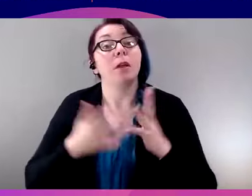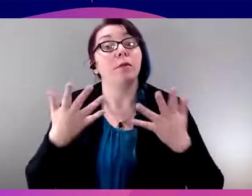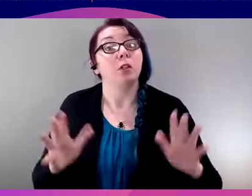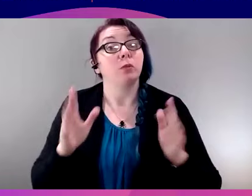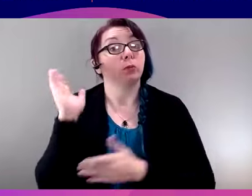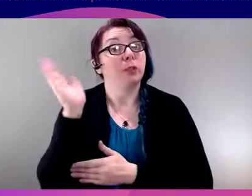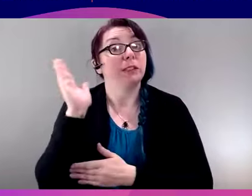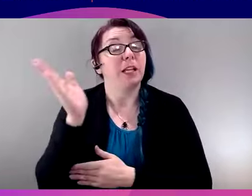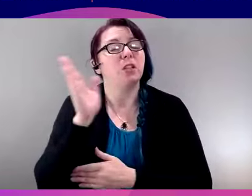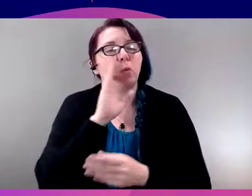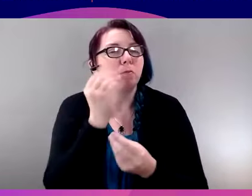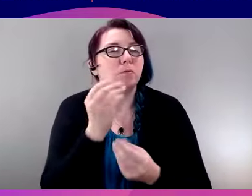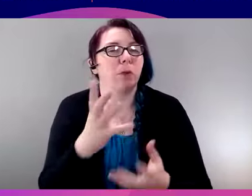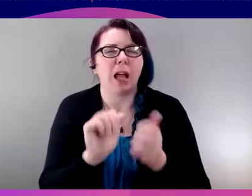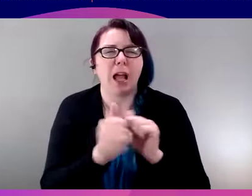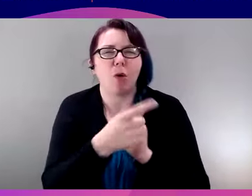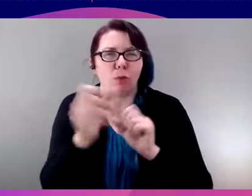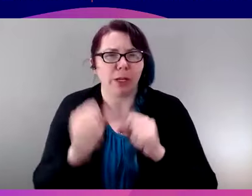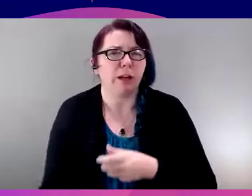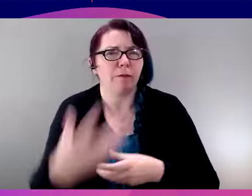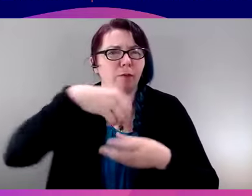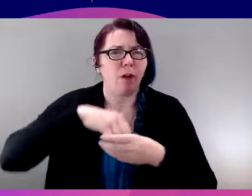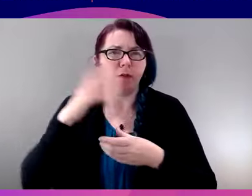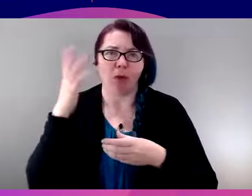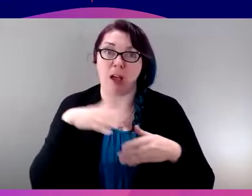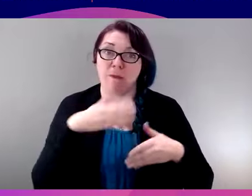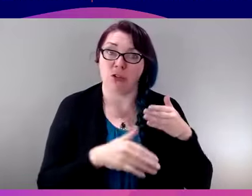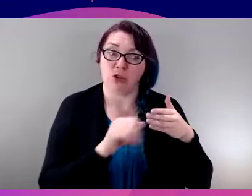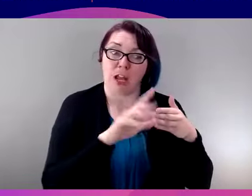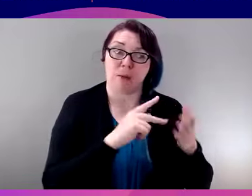ACT project beyond the end of this month later in this presentation.